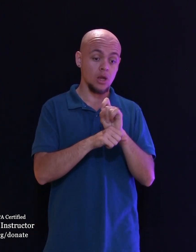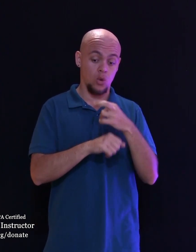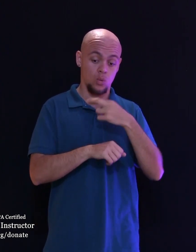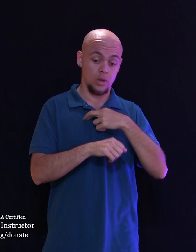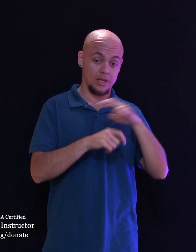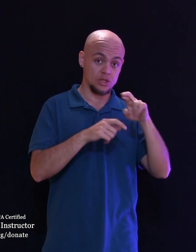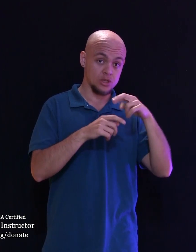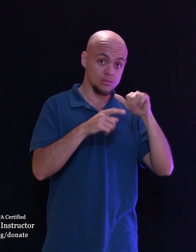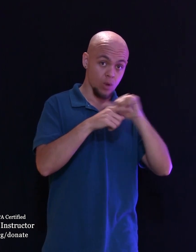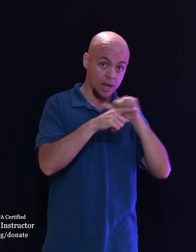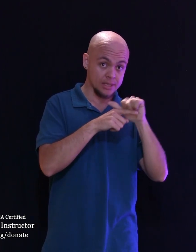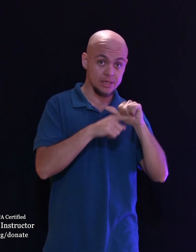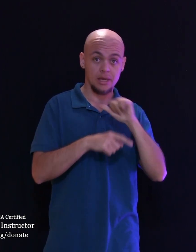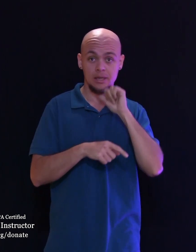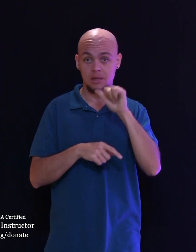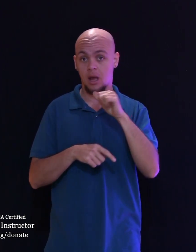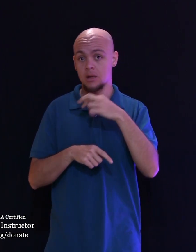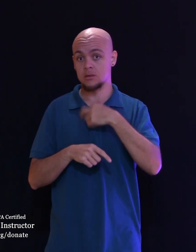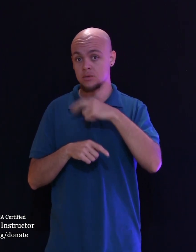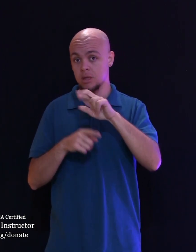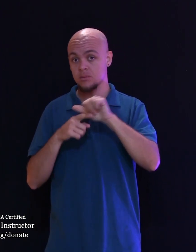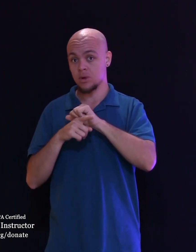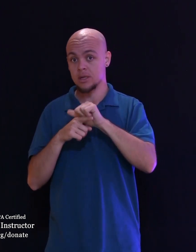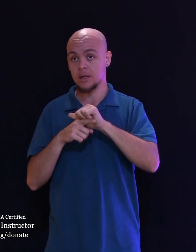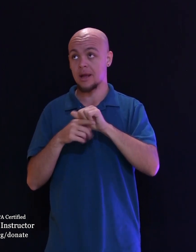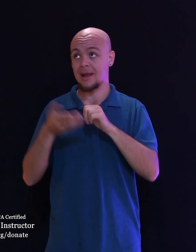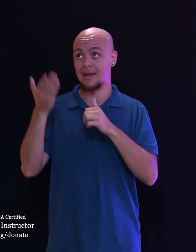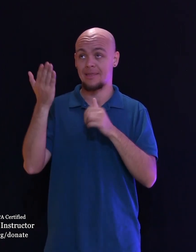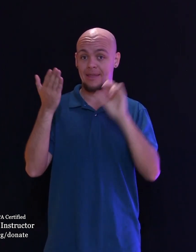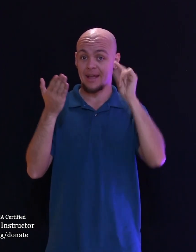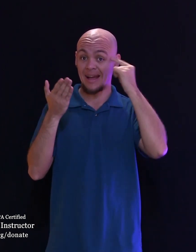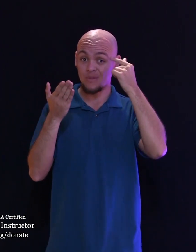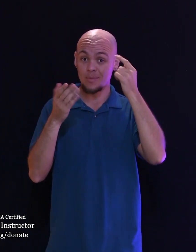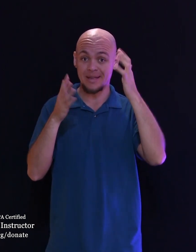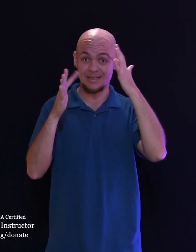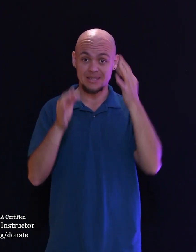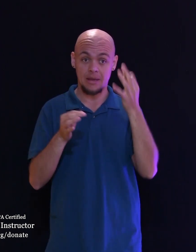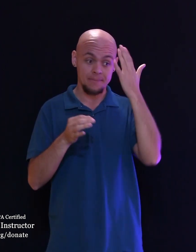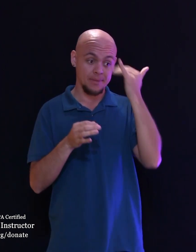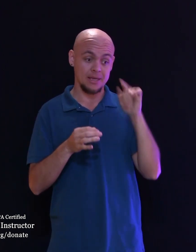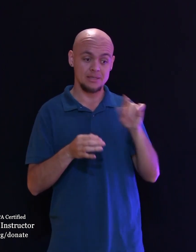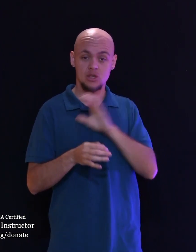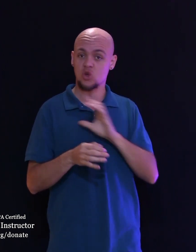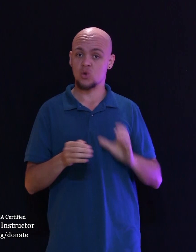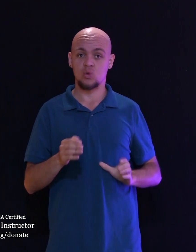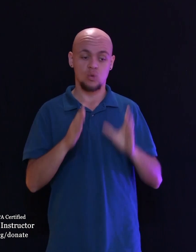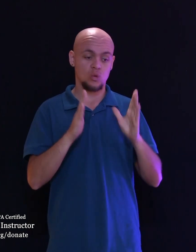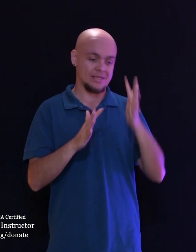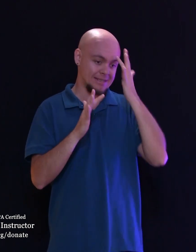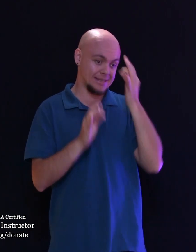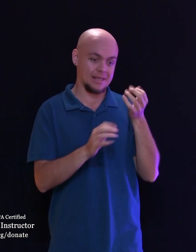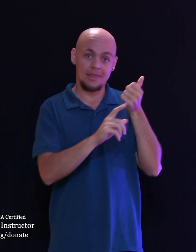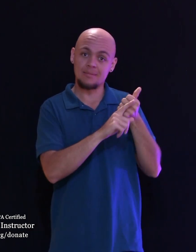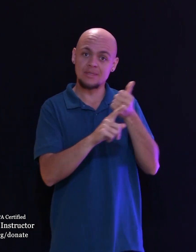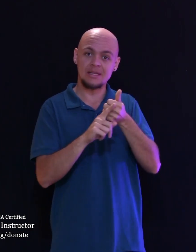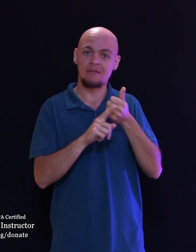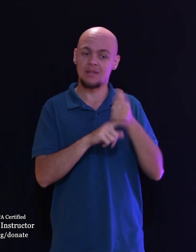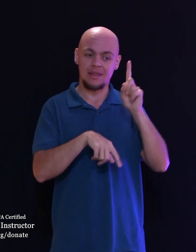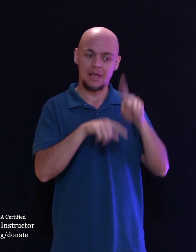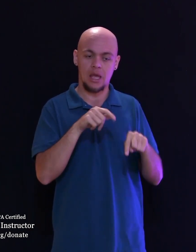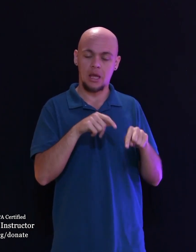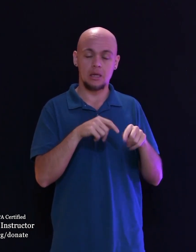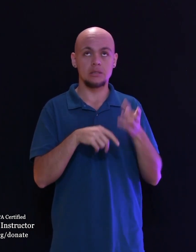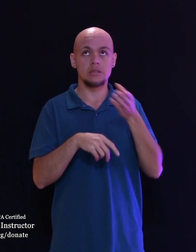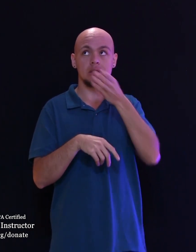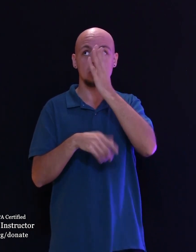legitimate practice of religion, and fortunately, the government's the one deciding that because Christians are too contentious to decide it for themselves, and God help us if we